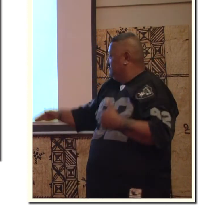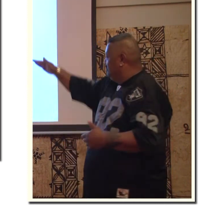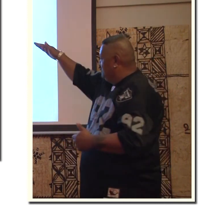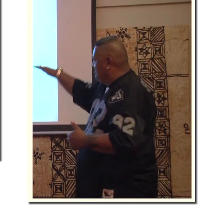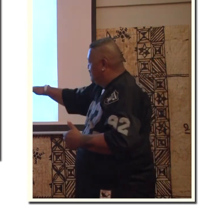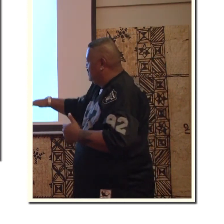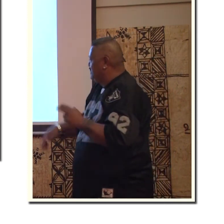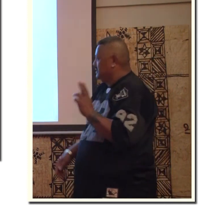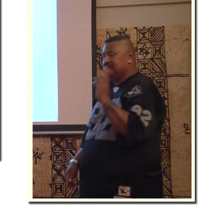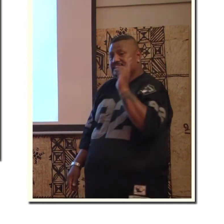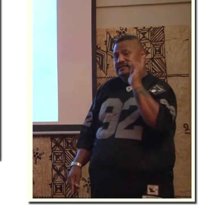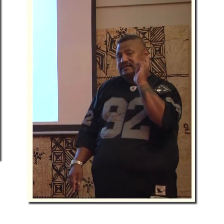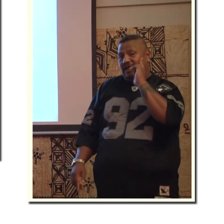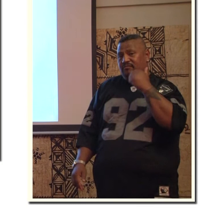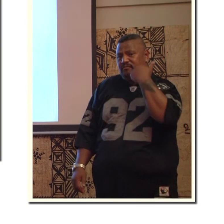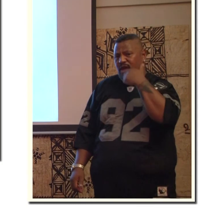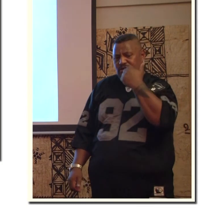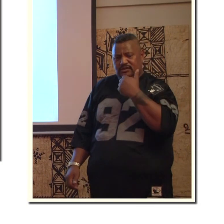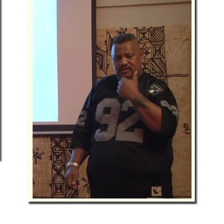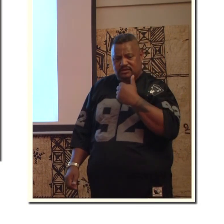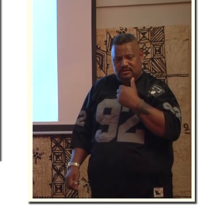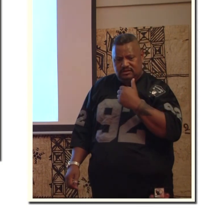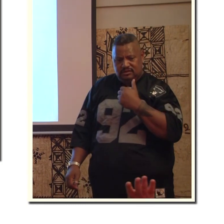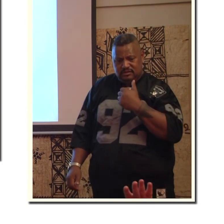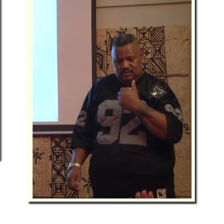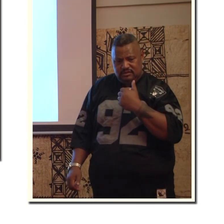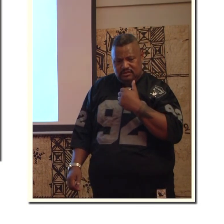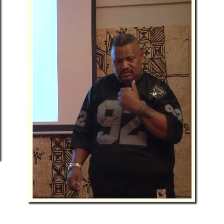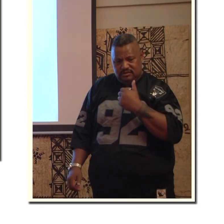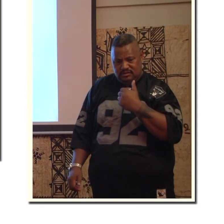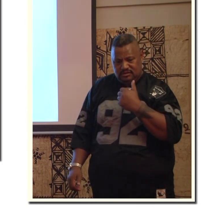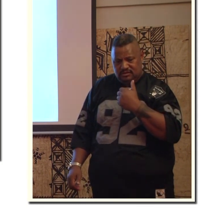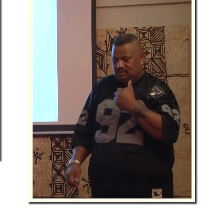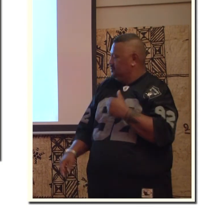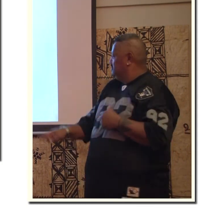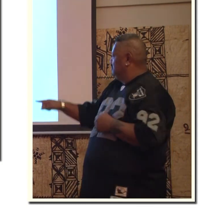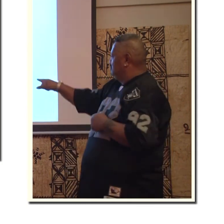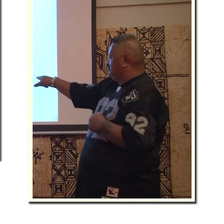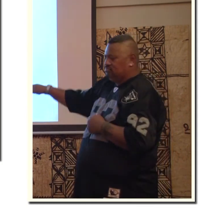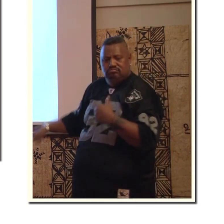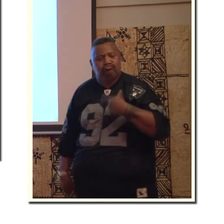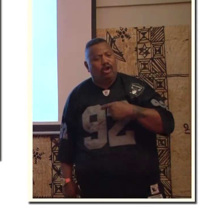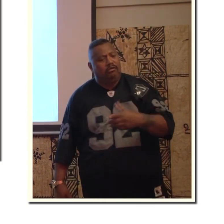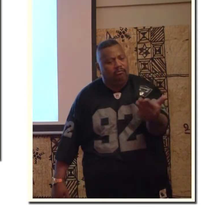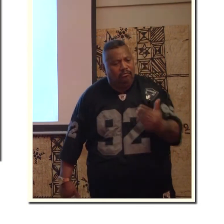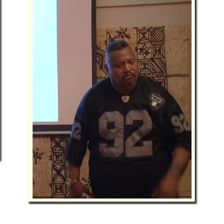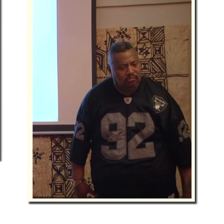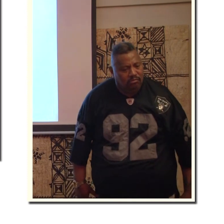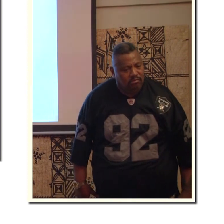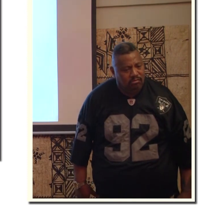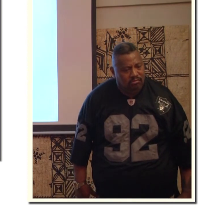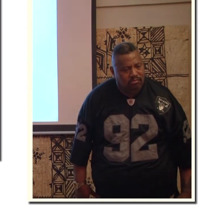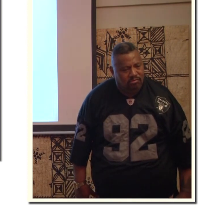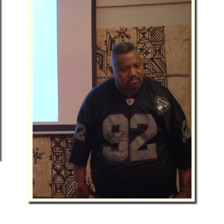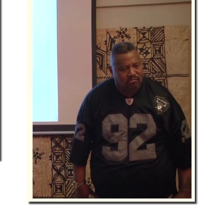Are we Māori deaf? Or are we deaf Māori? Oh, there's an answer from the front. Why